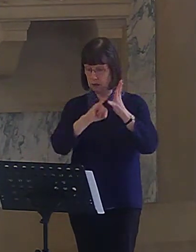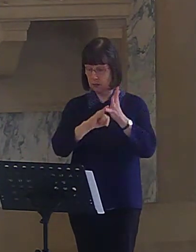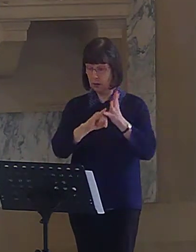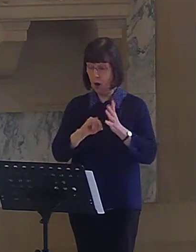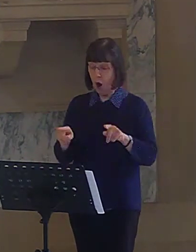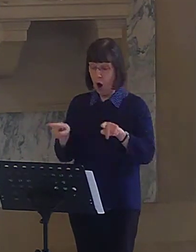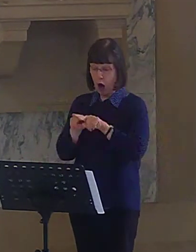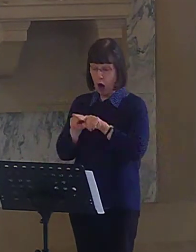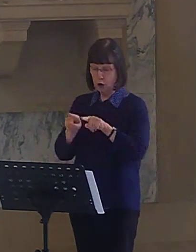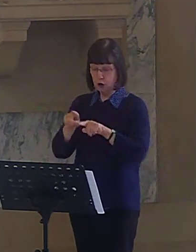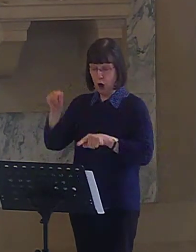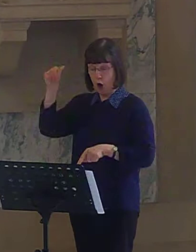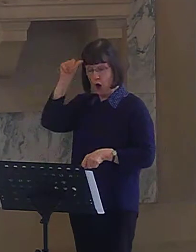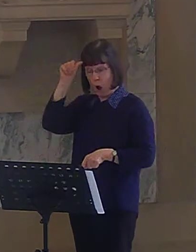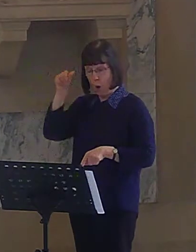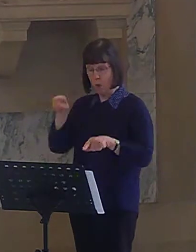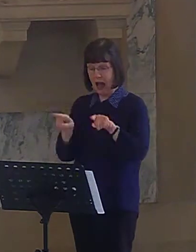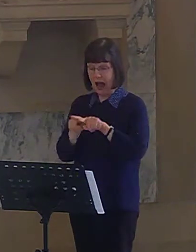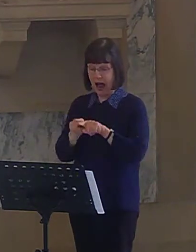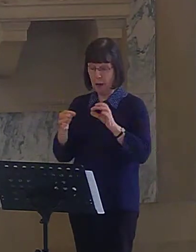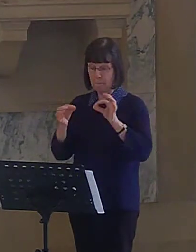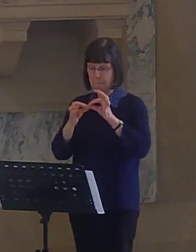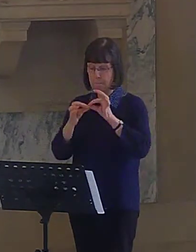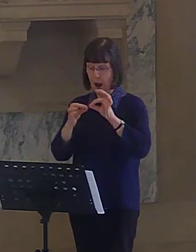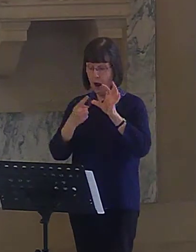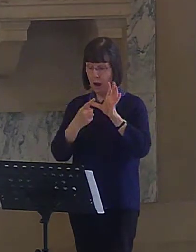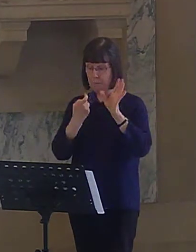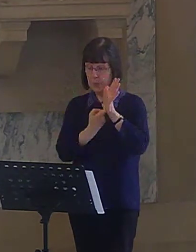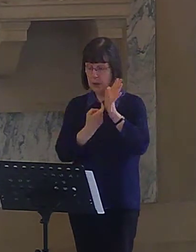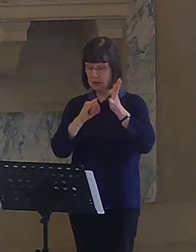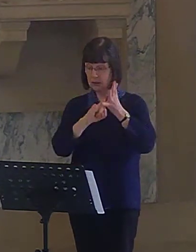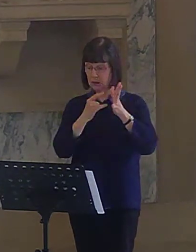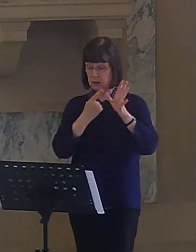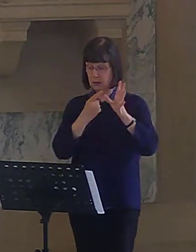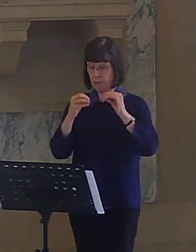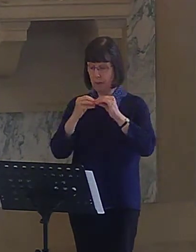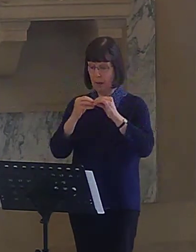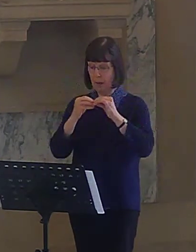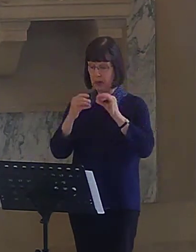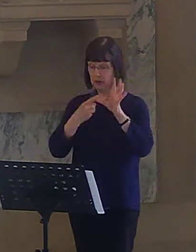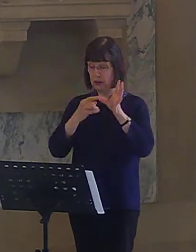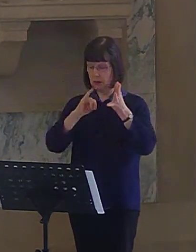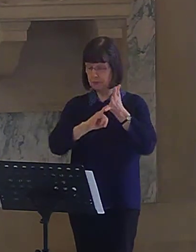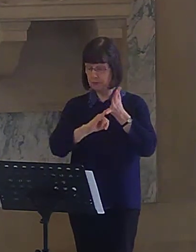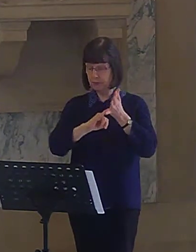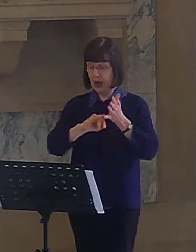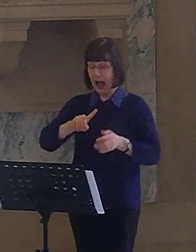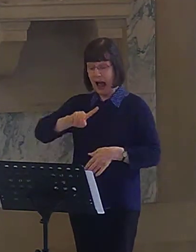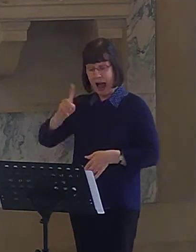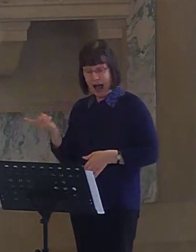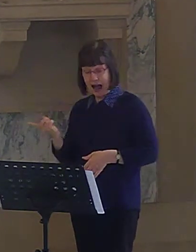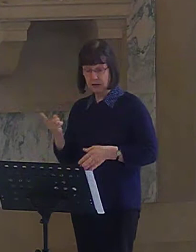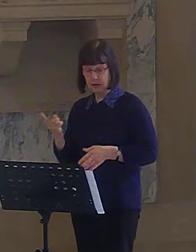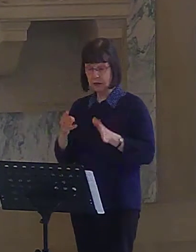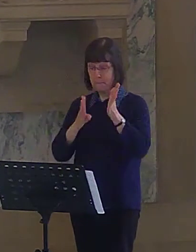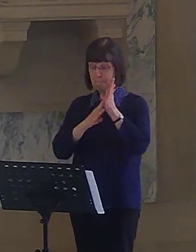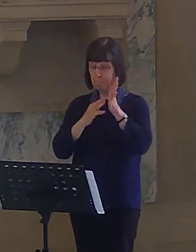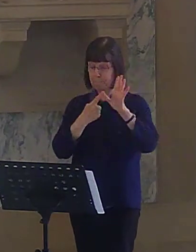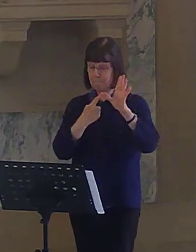Barsabbas, and Matthias. The apostles prayed.